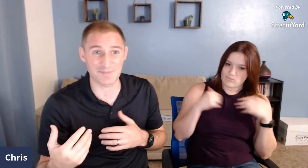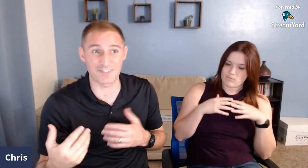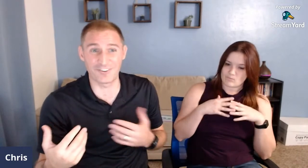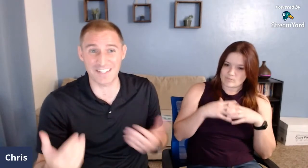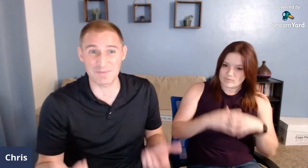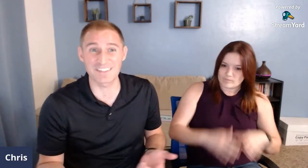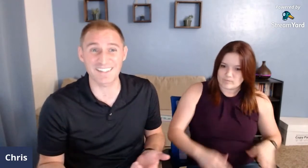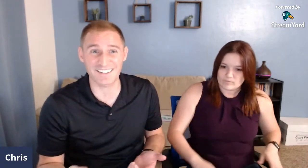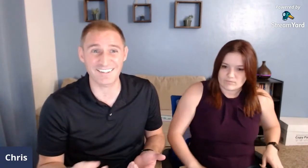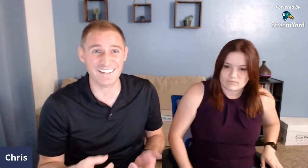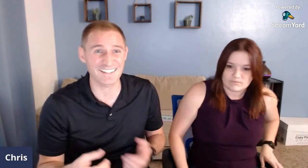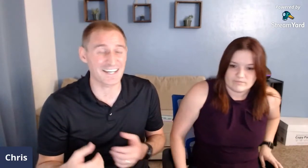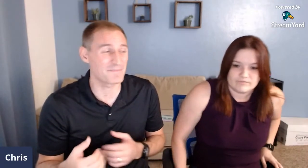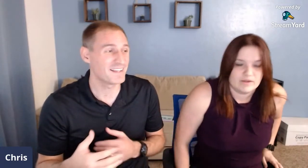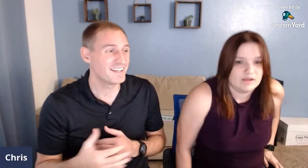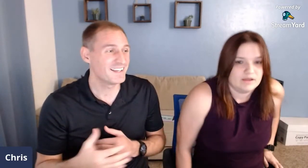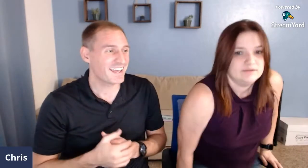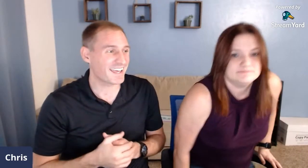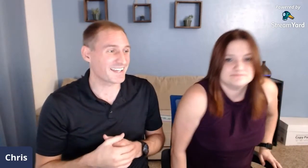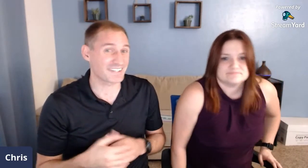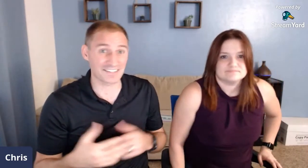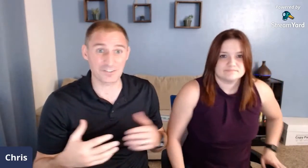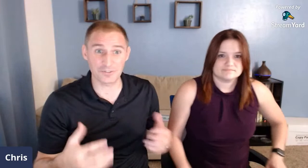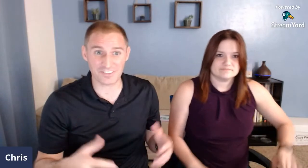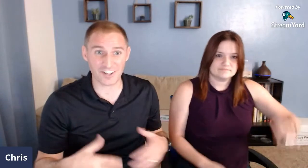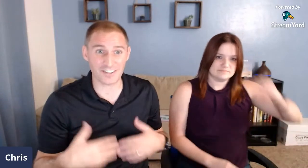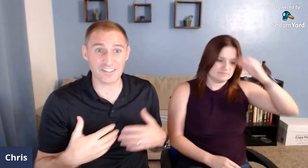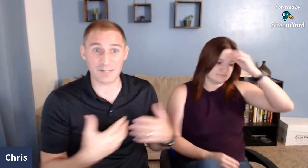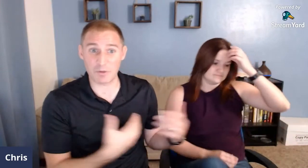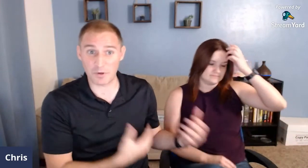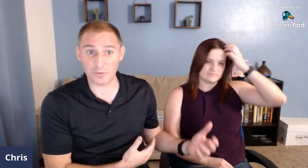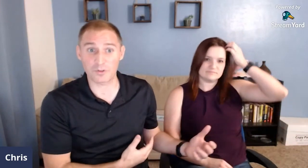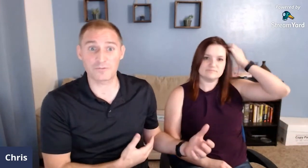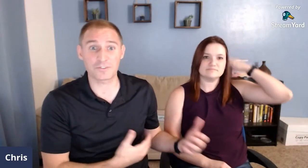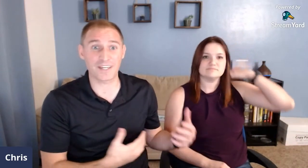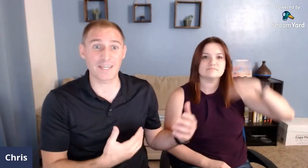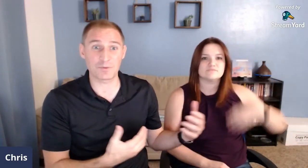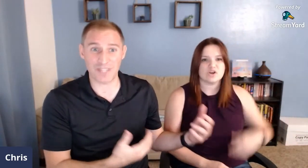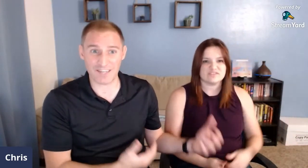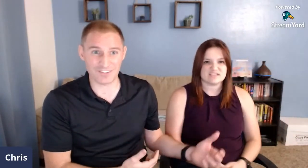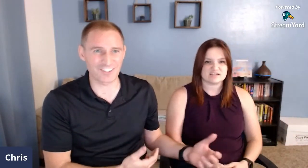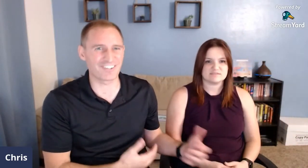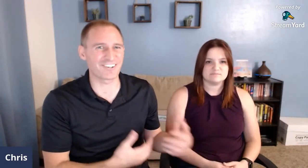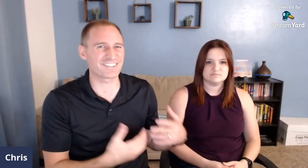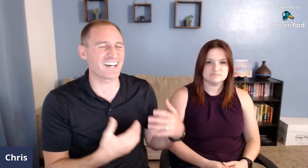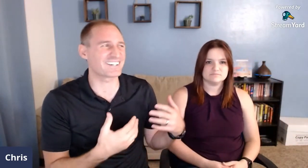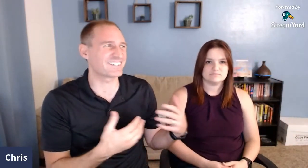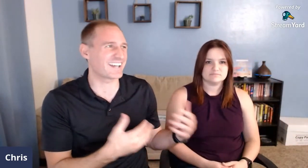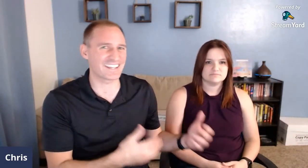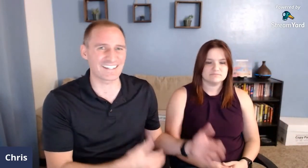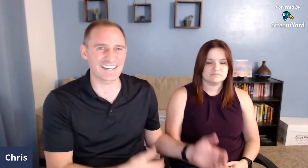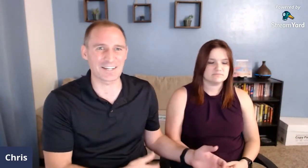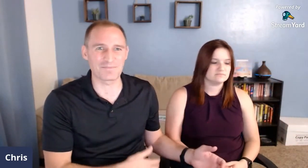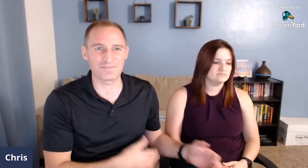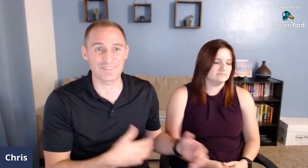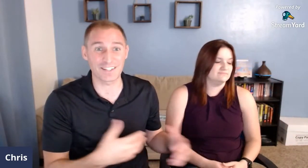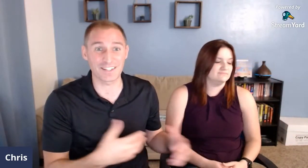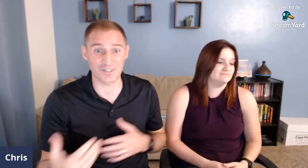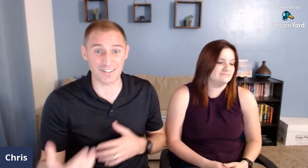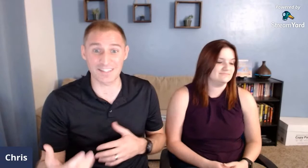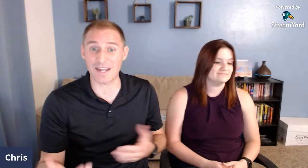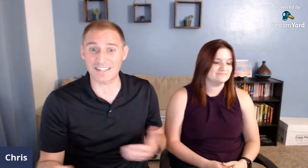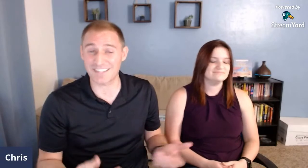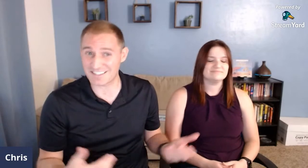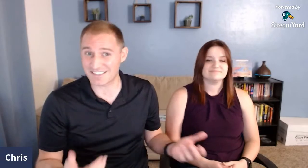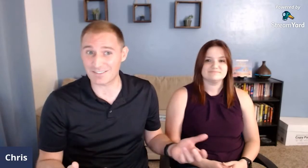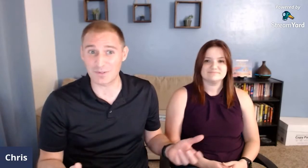things have been really busy on our end. And like school started, and we're both work full time, and we have a 2-year-old daughter, and